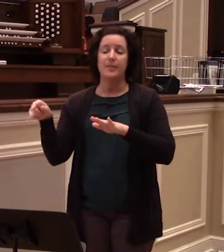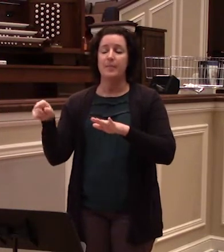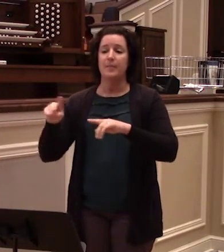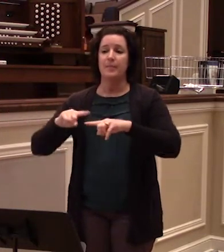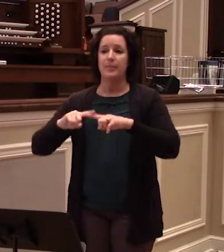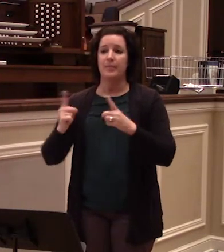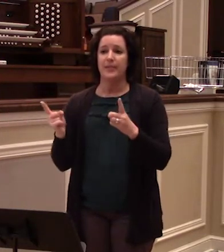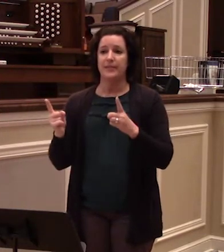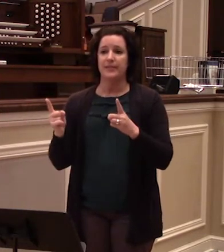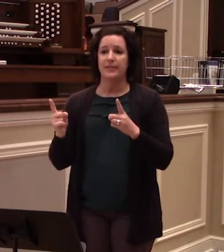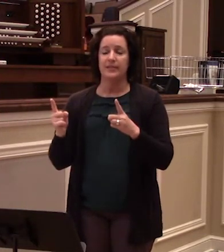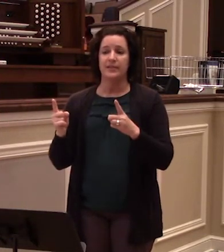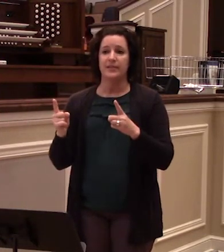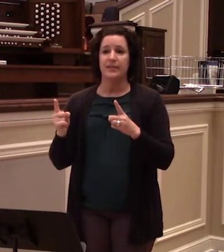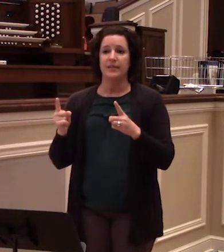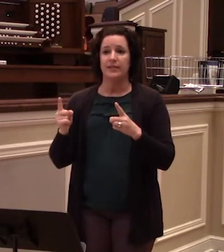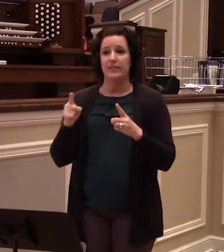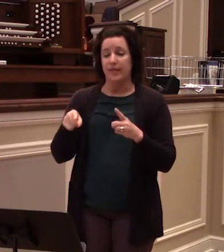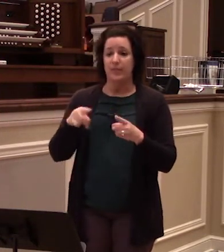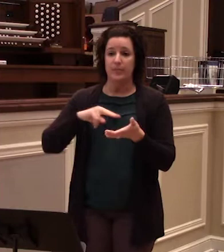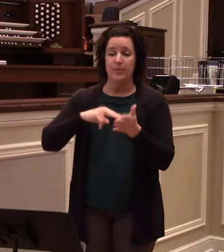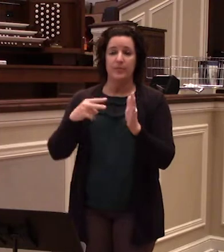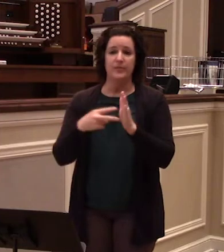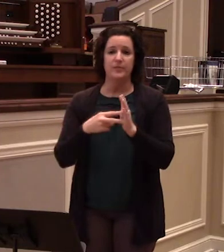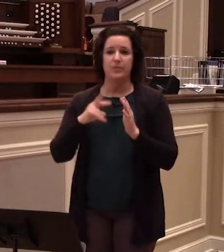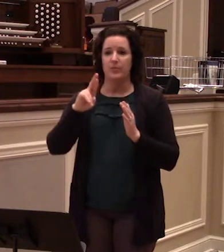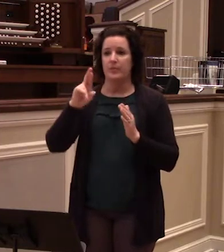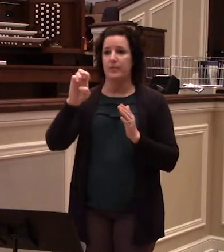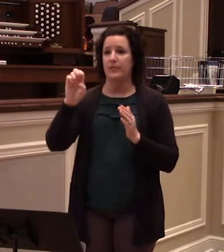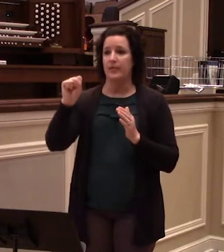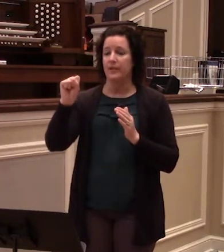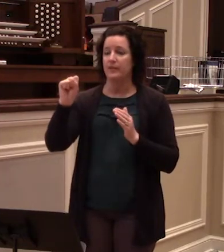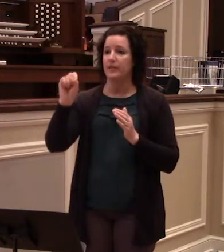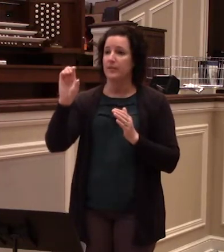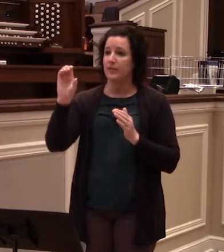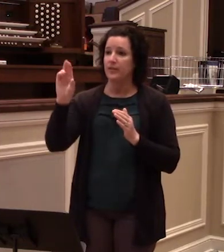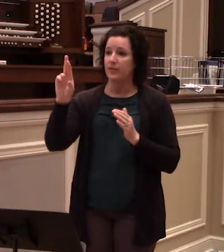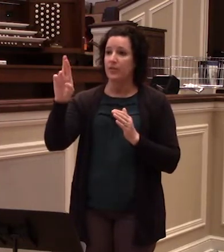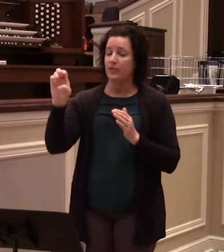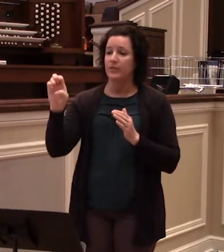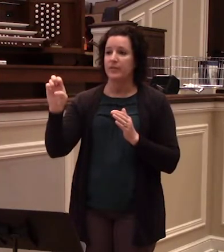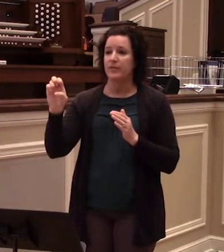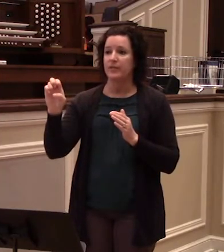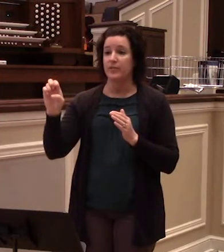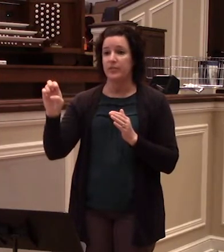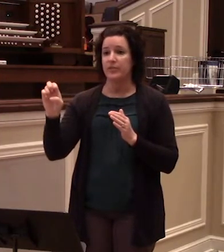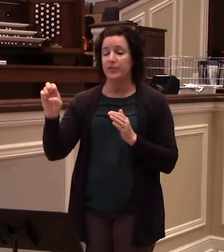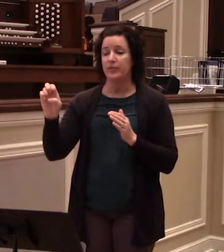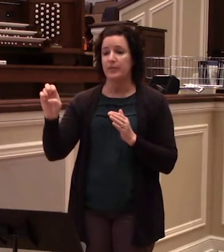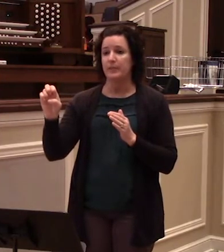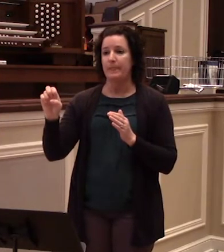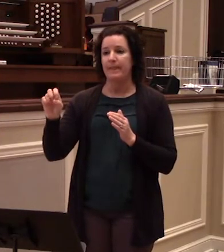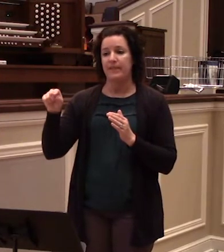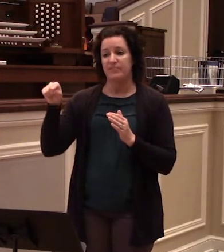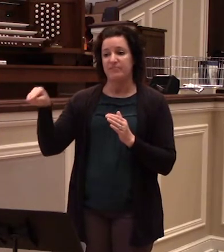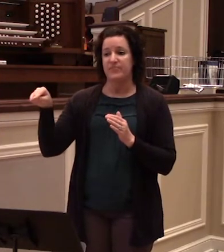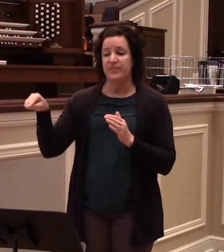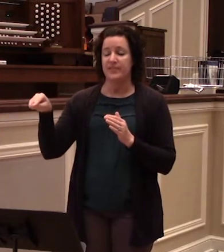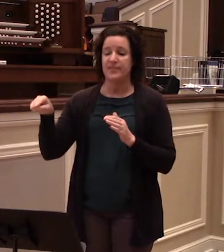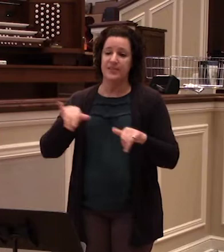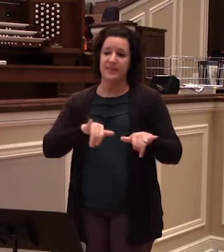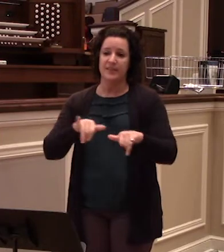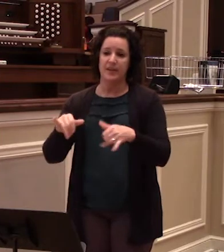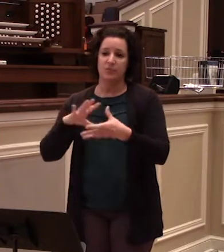for the purpose of rescuing. This is love. This is love. And what